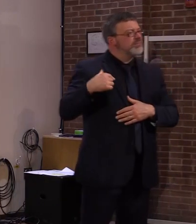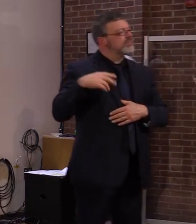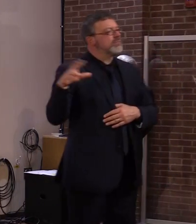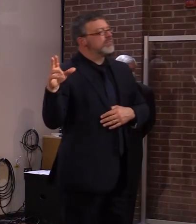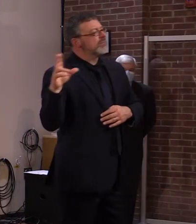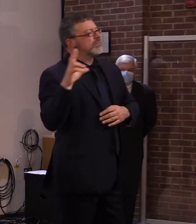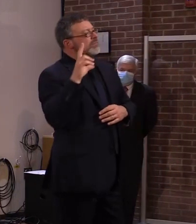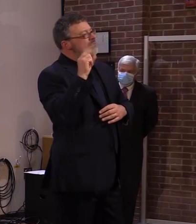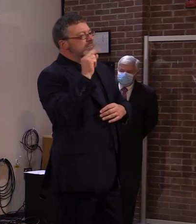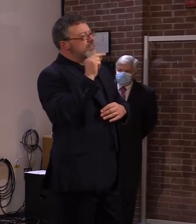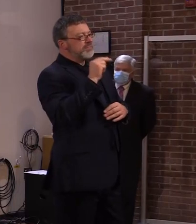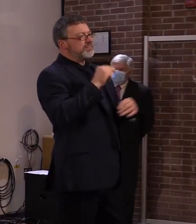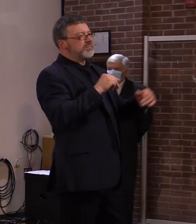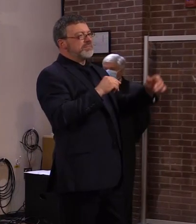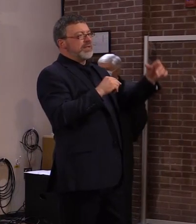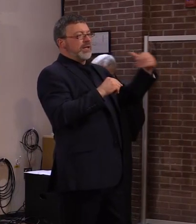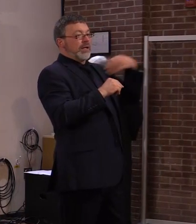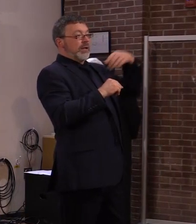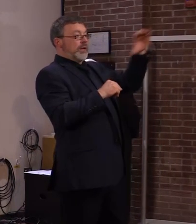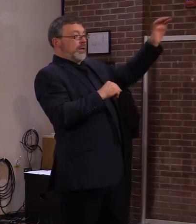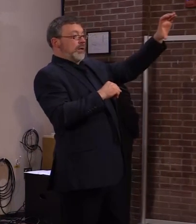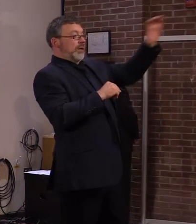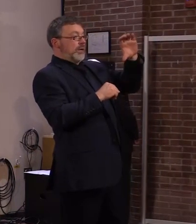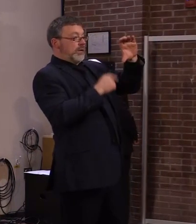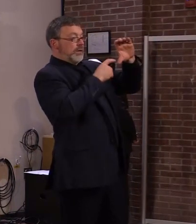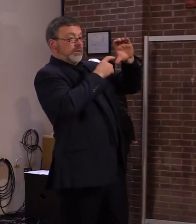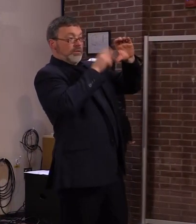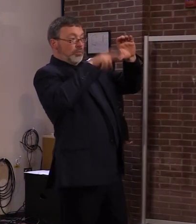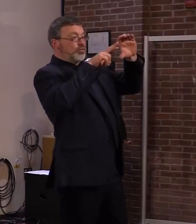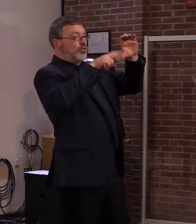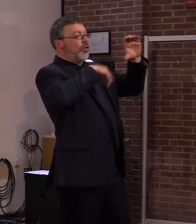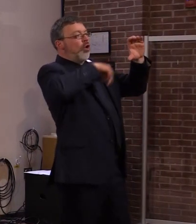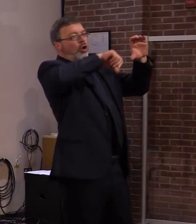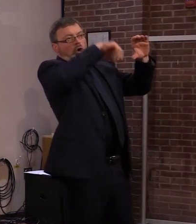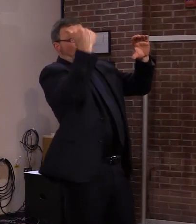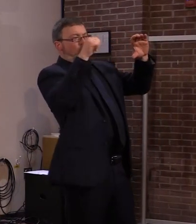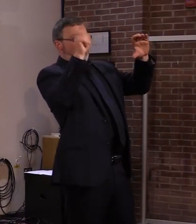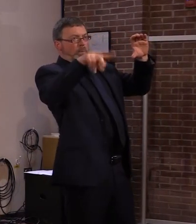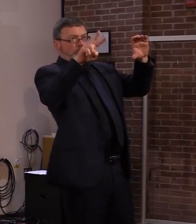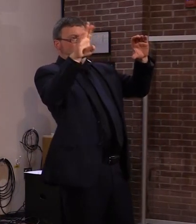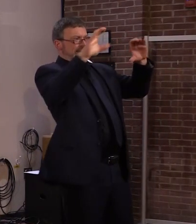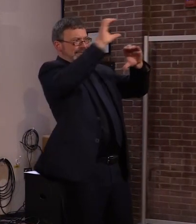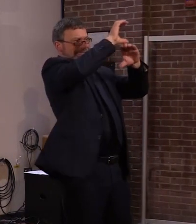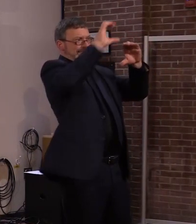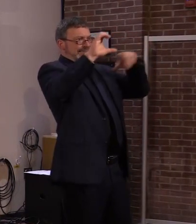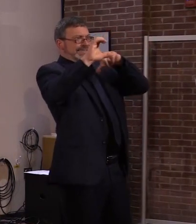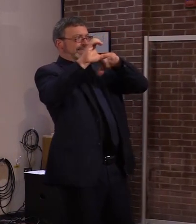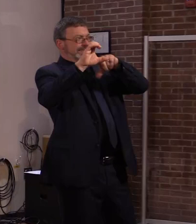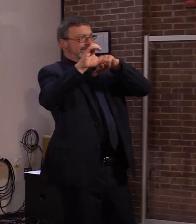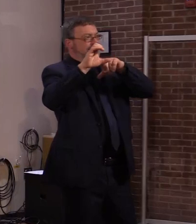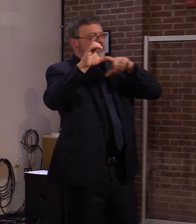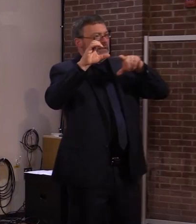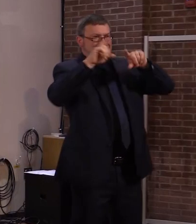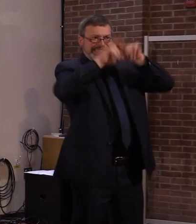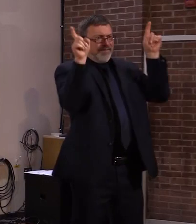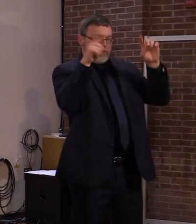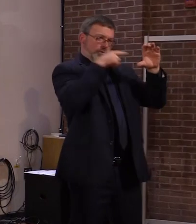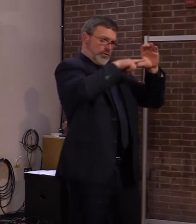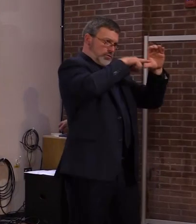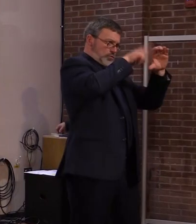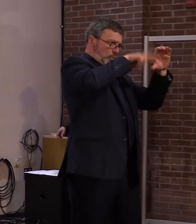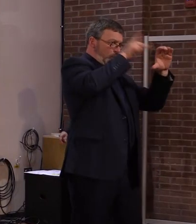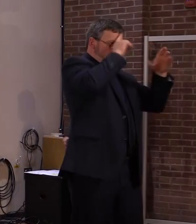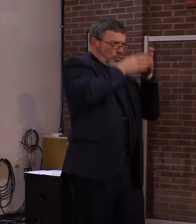we're receiving. I mean, we have $1.2 billion of ARPA funding. So some of that can